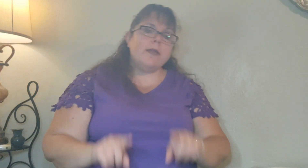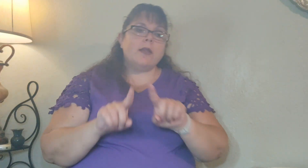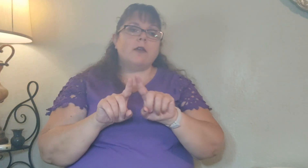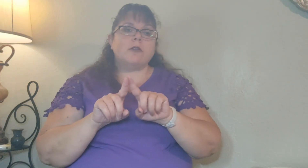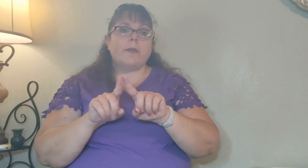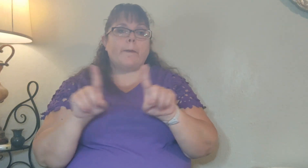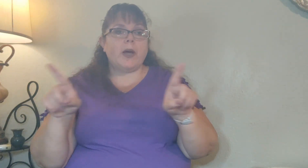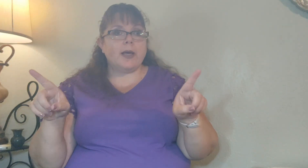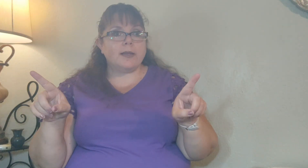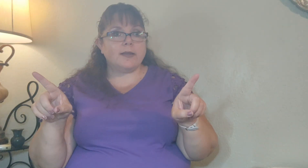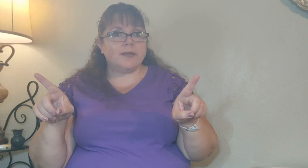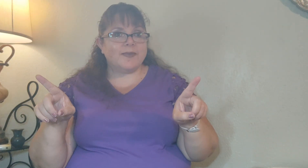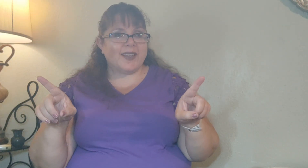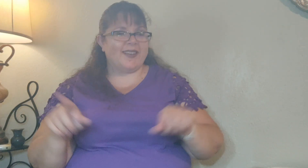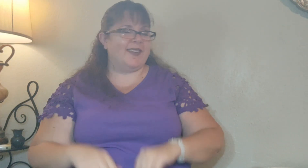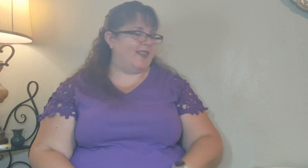Then there's a but,